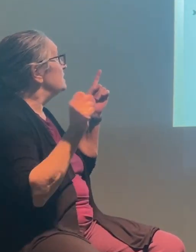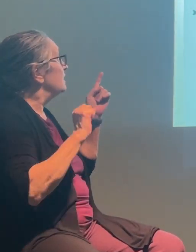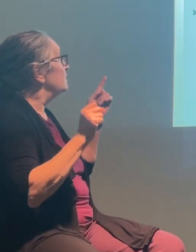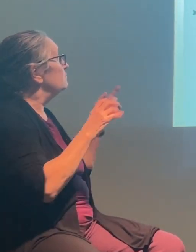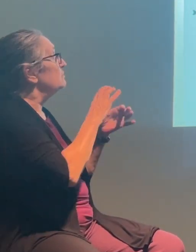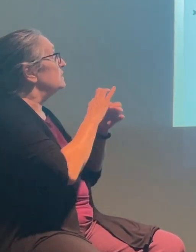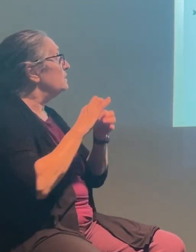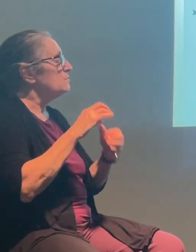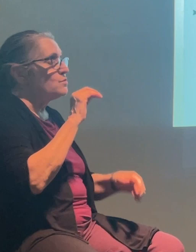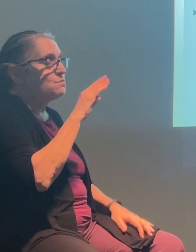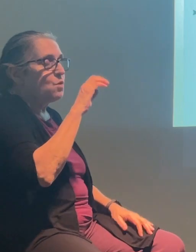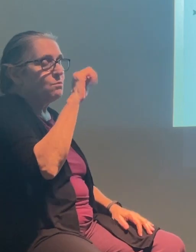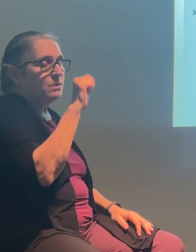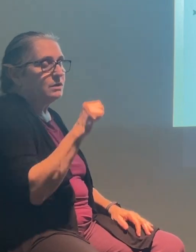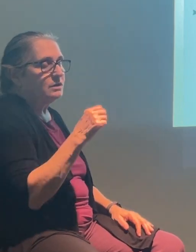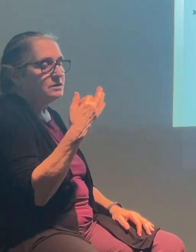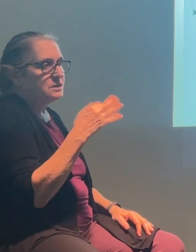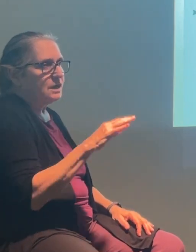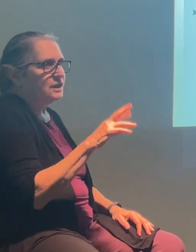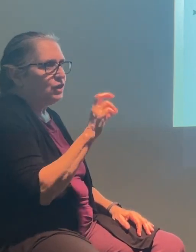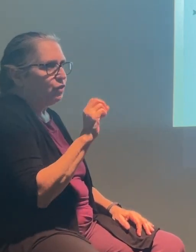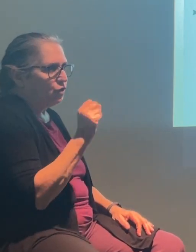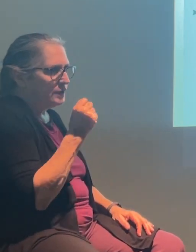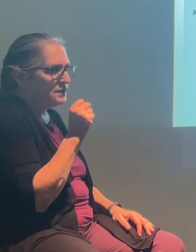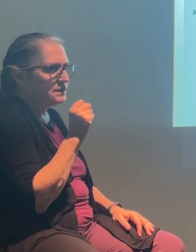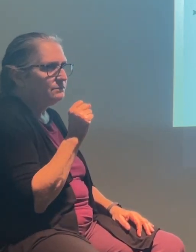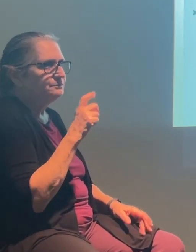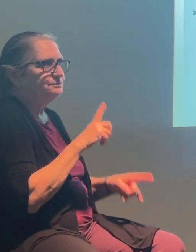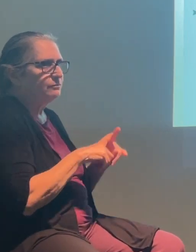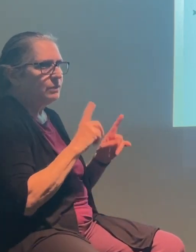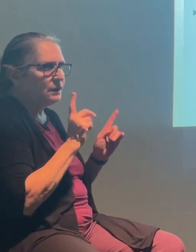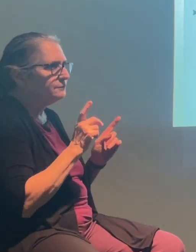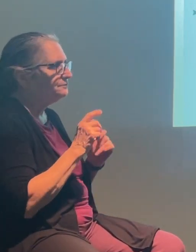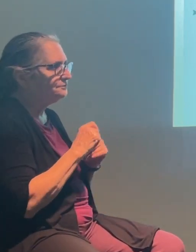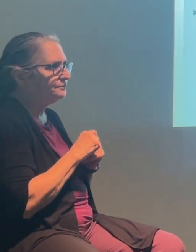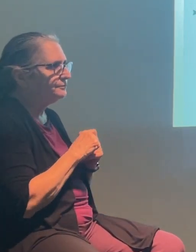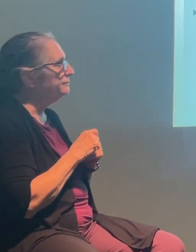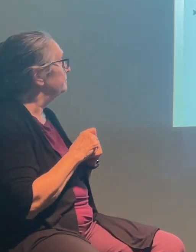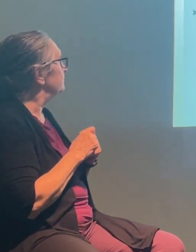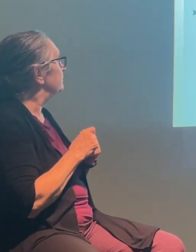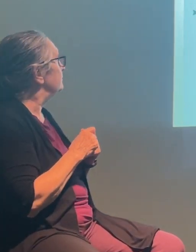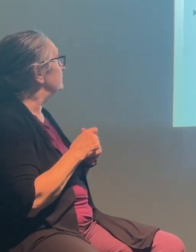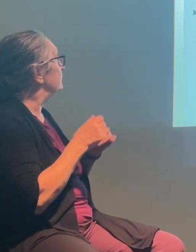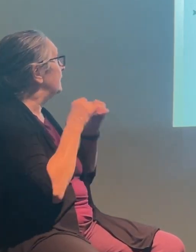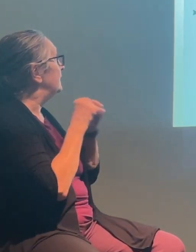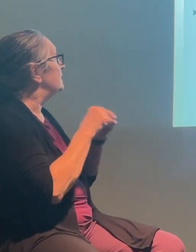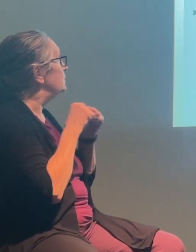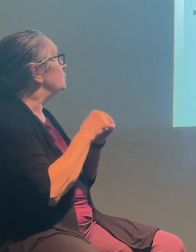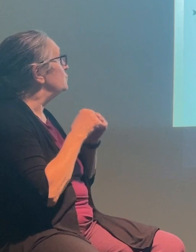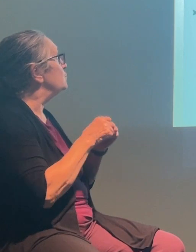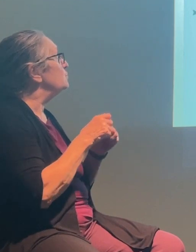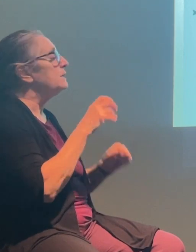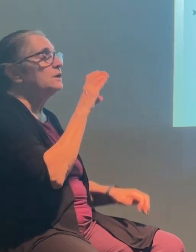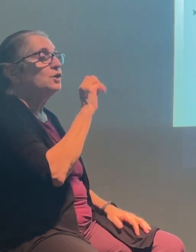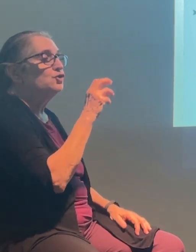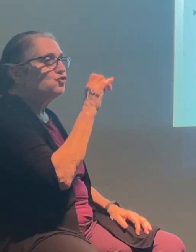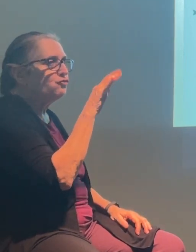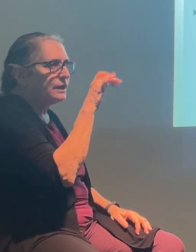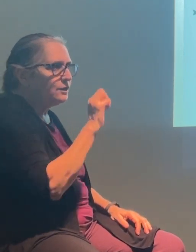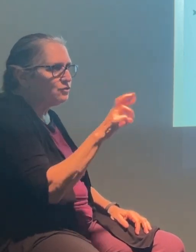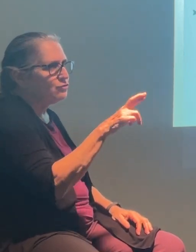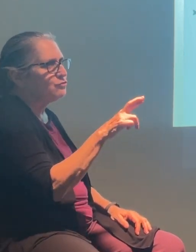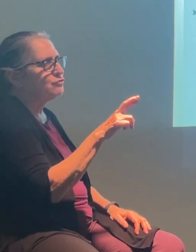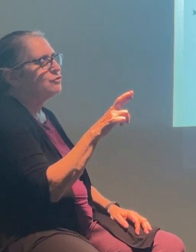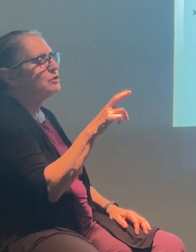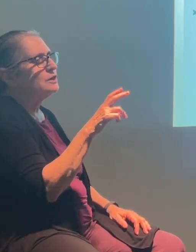relationship with MoMA in the 1930s initially, but, and then continued to be a curator, designer,